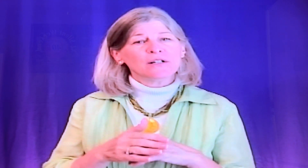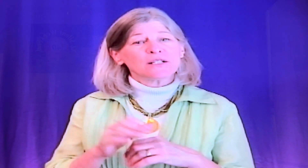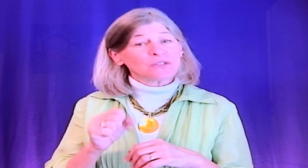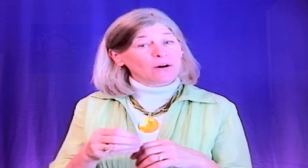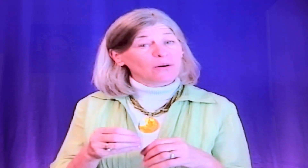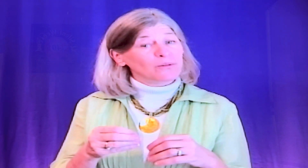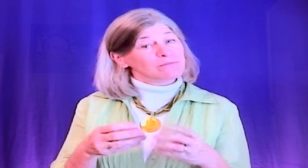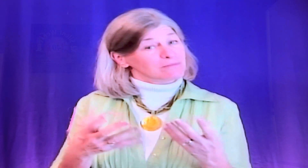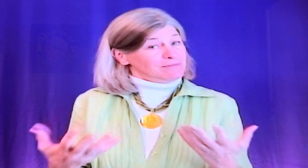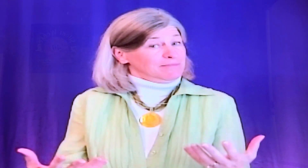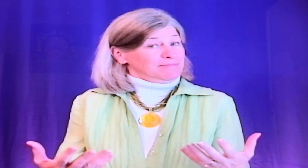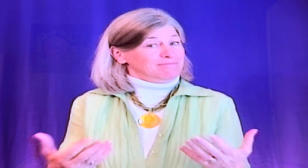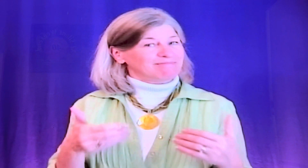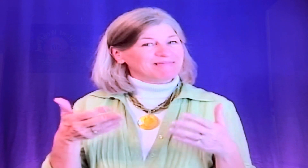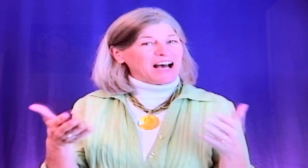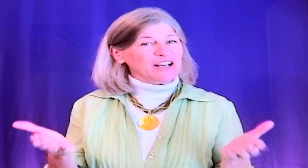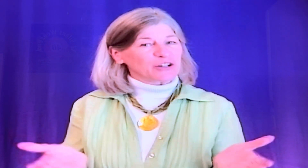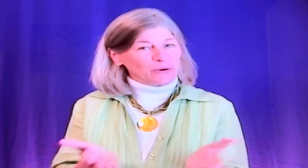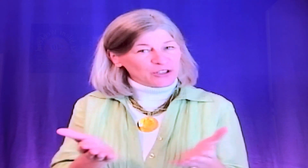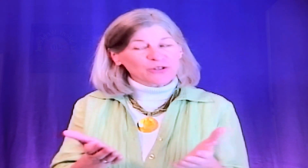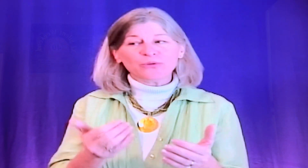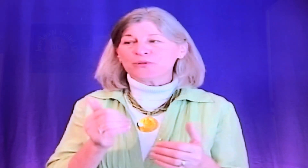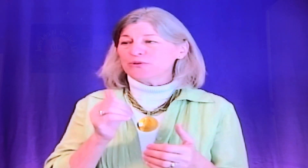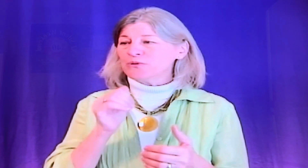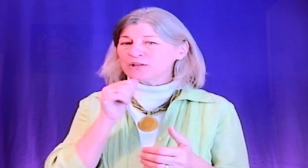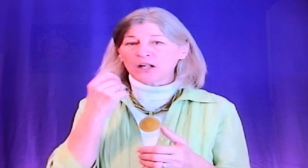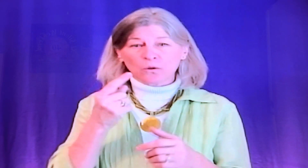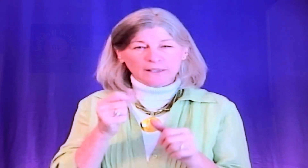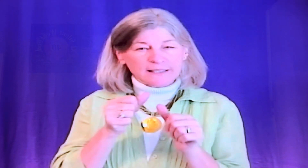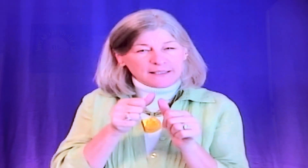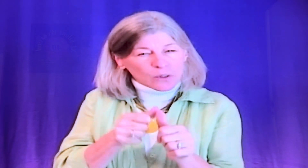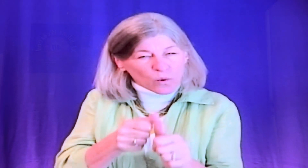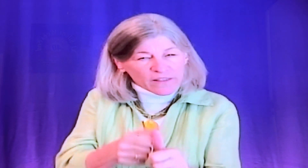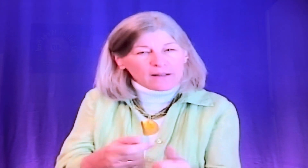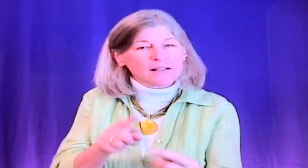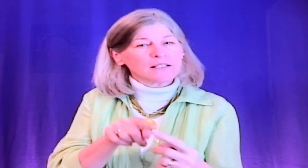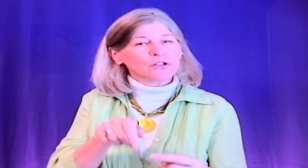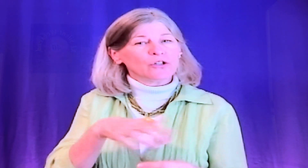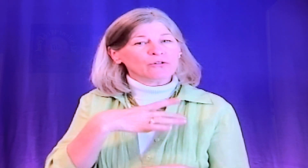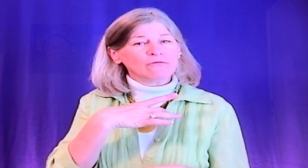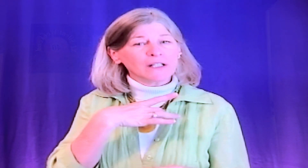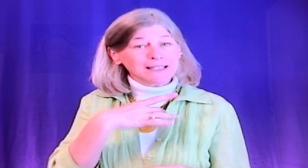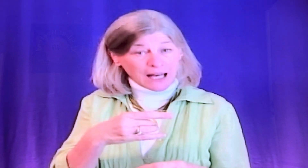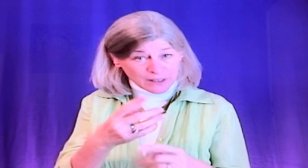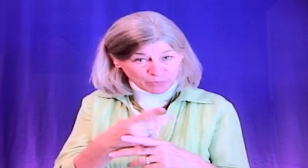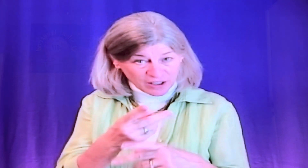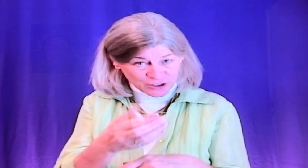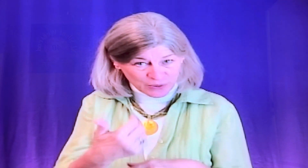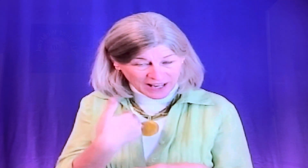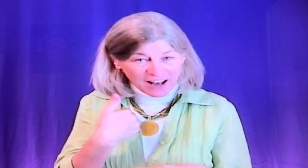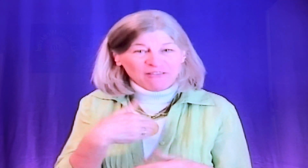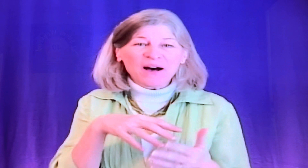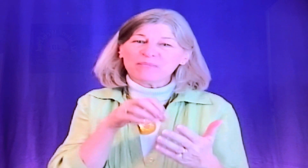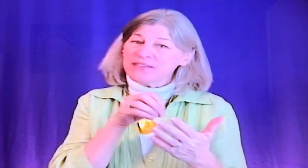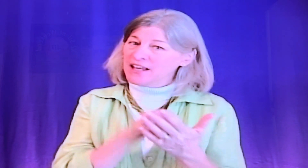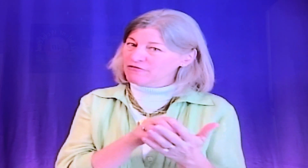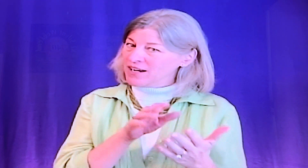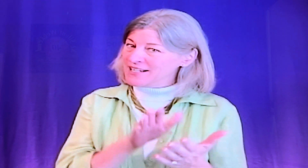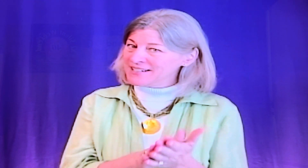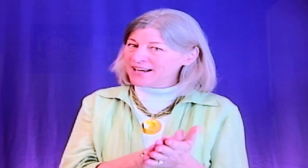So I encourage you to not only stick with it until you really like the product you have, but then write it down in